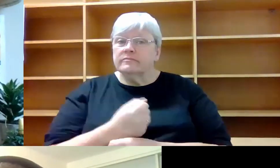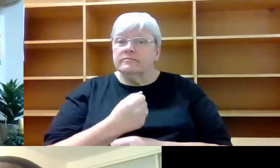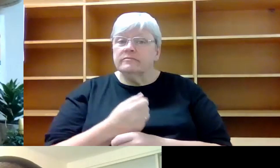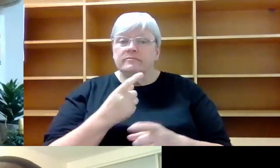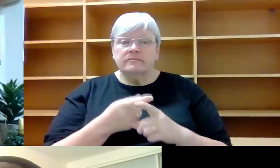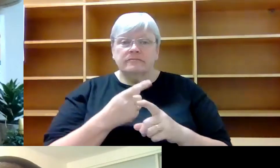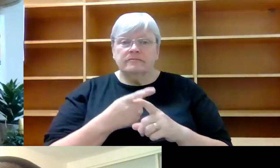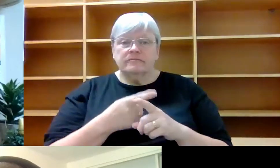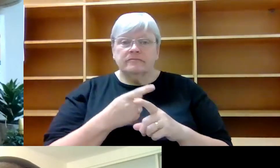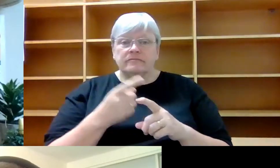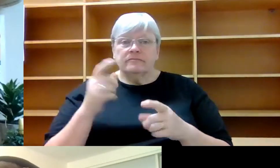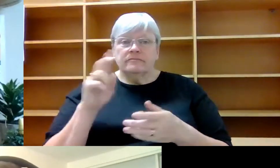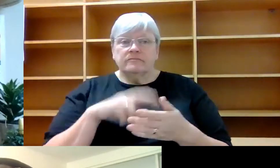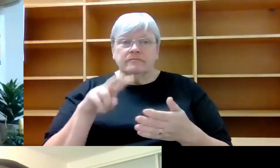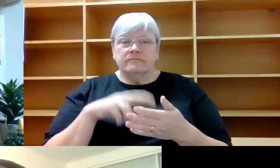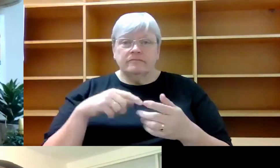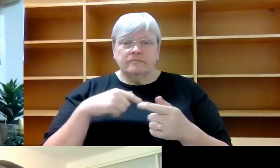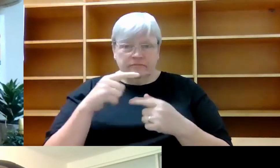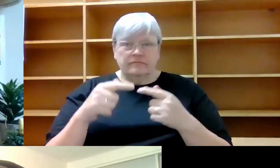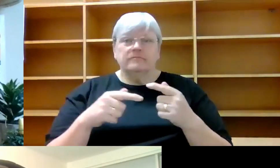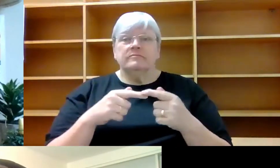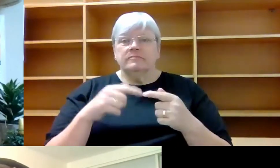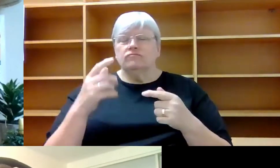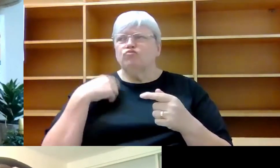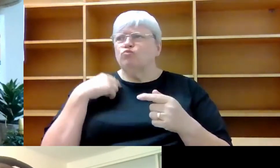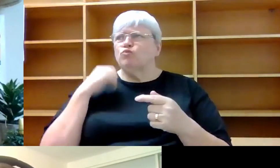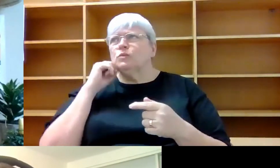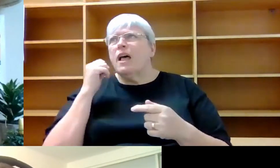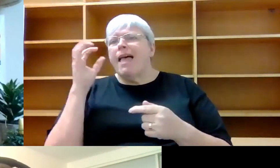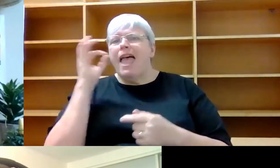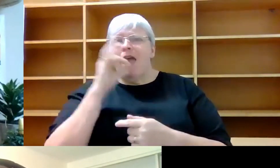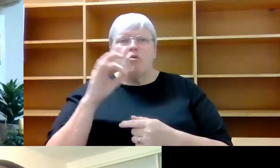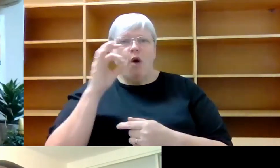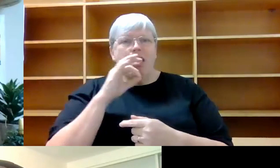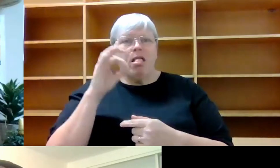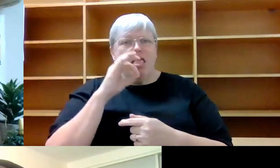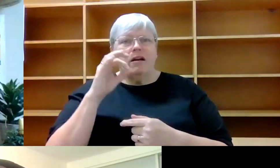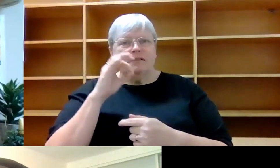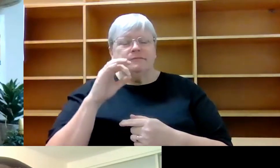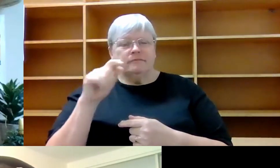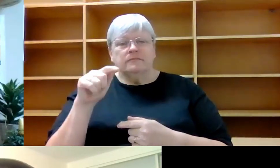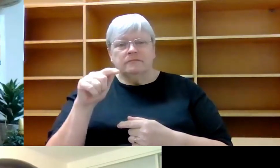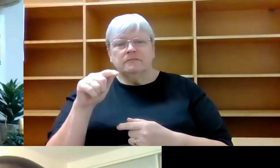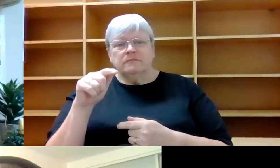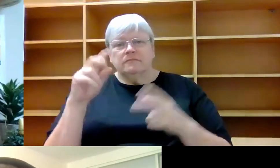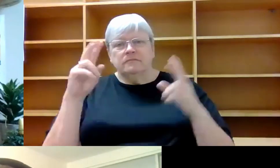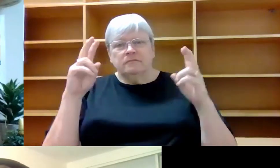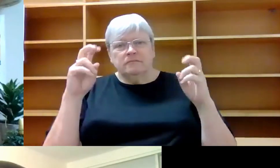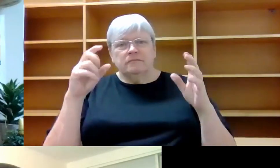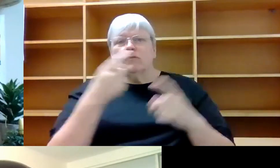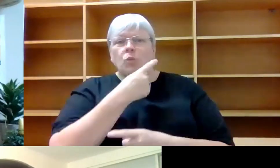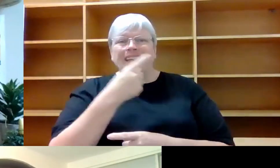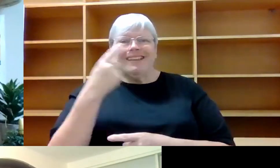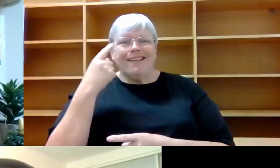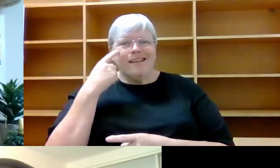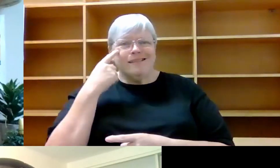am. Next year, I think. Yes, that's coming out in April. The title is Witness. I've